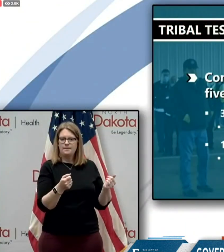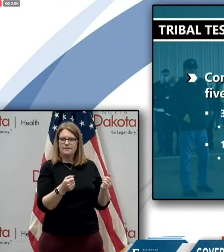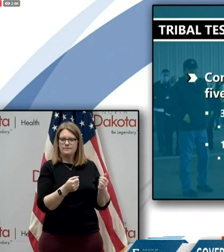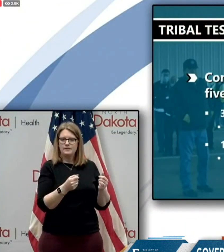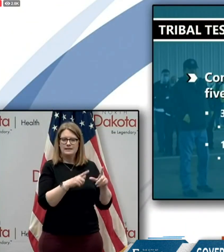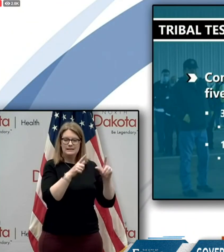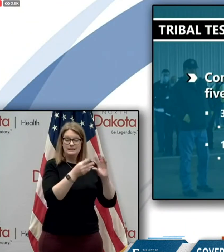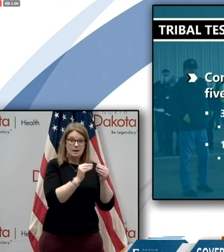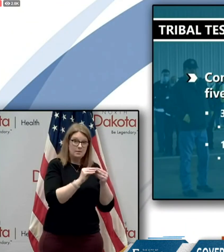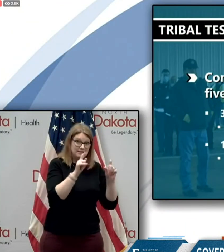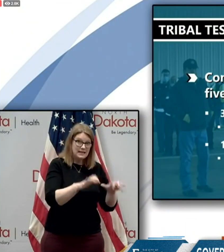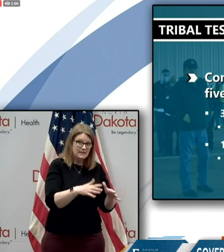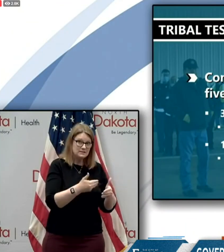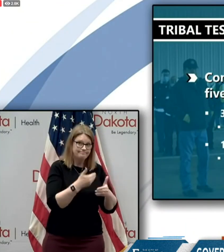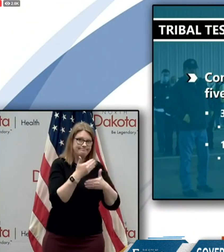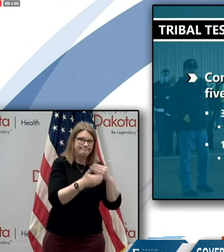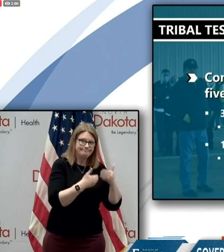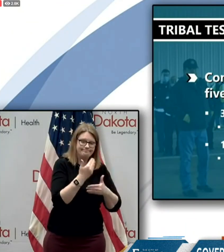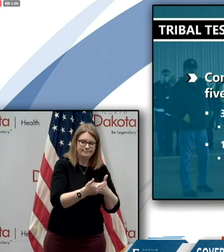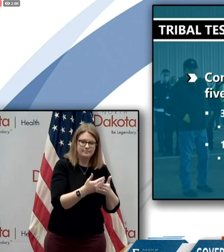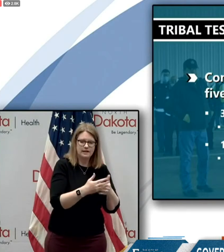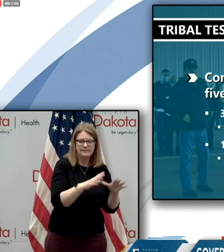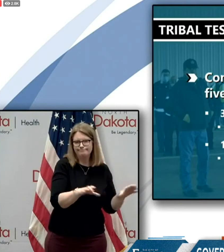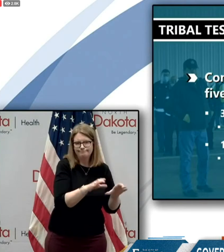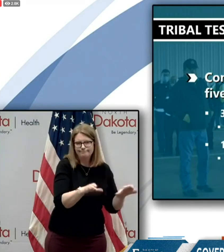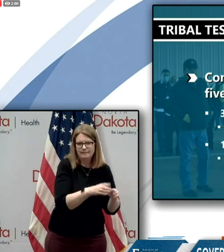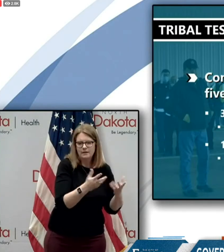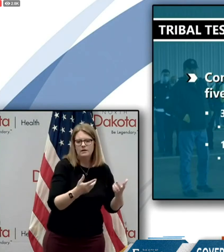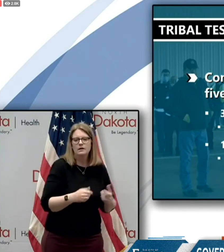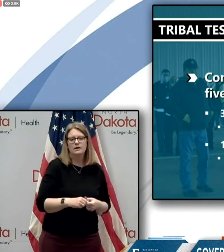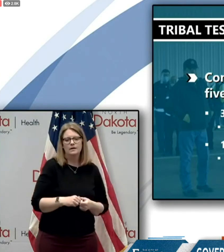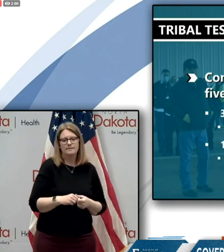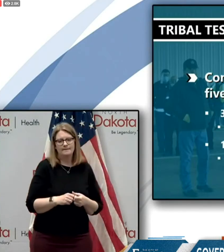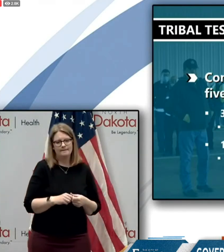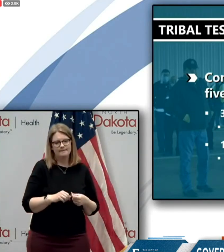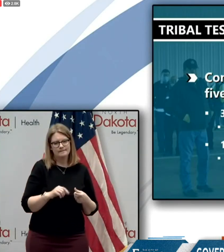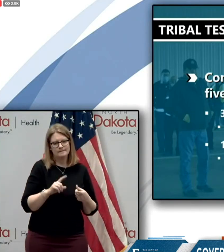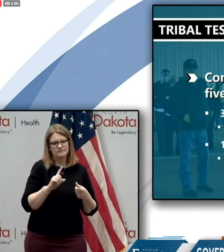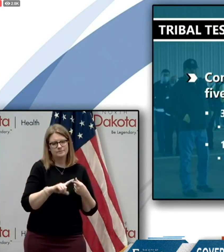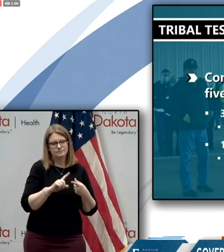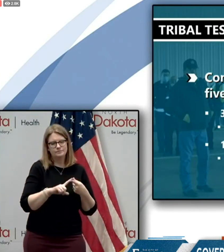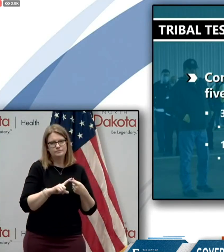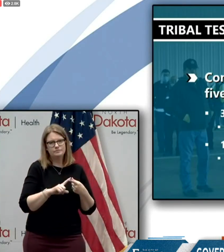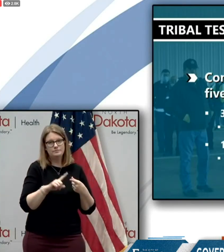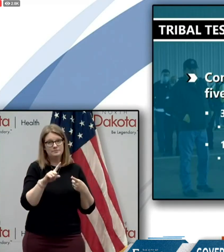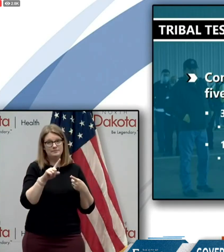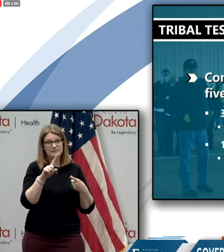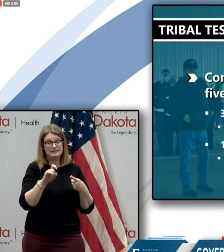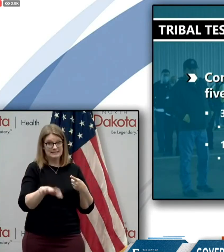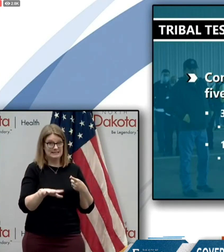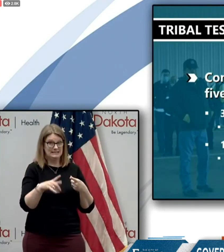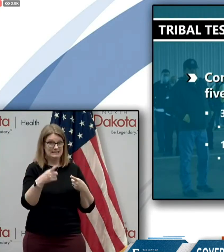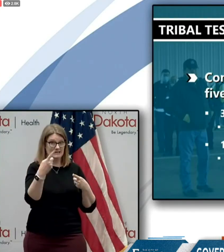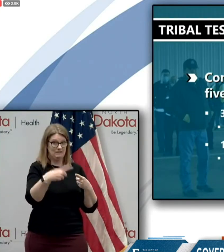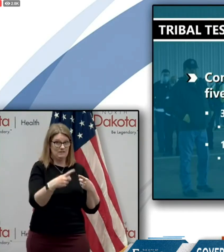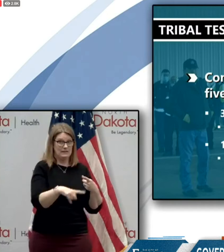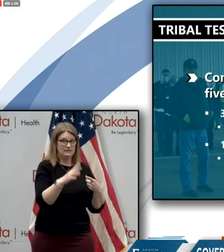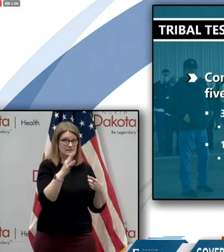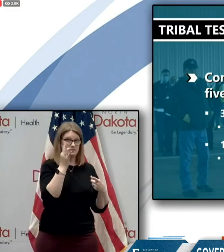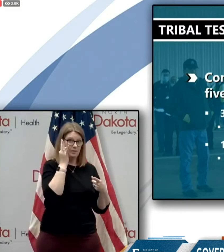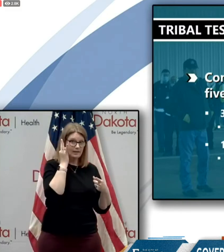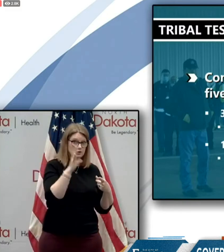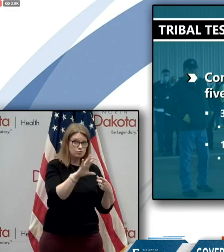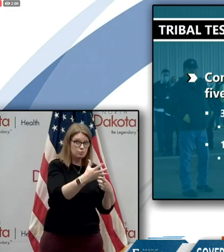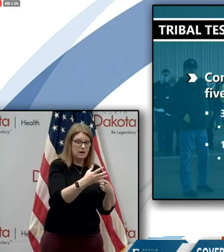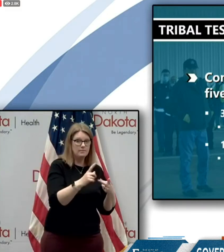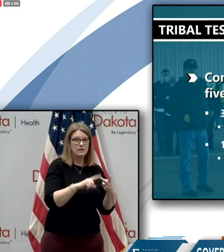conducted. And there's twofold for that. One is the testing events on the tribe, and also we've